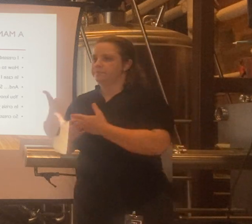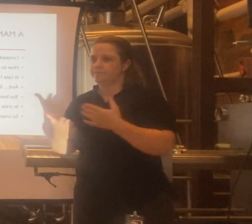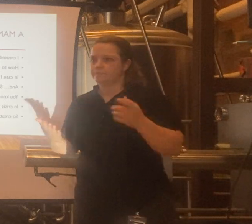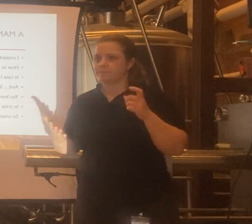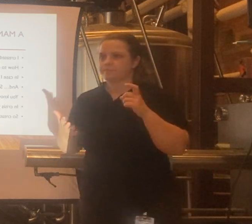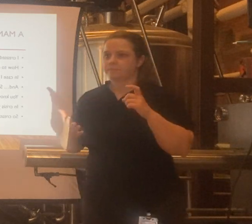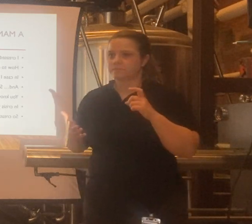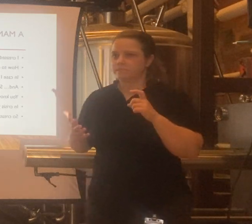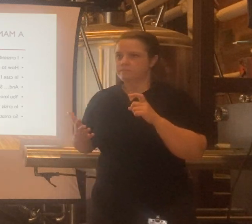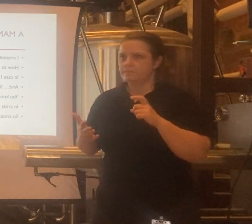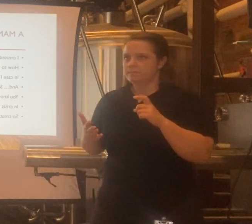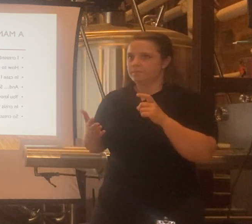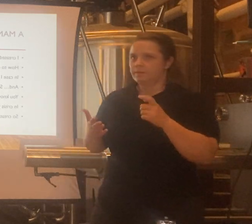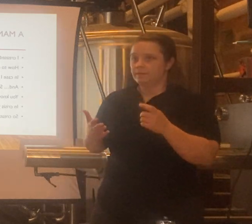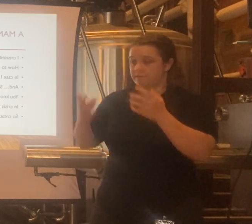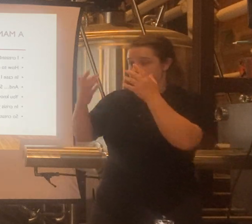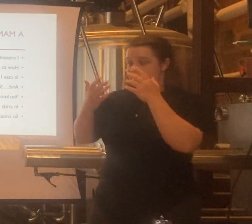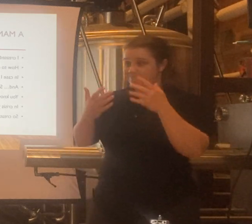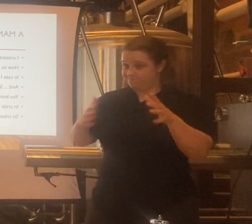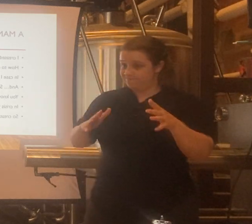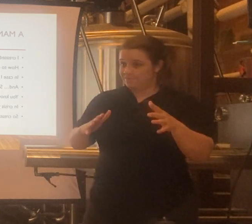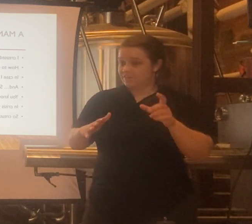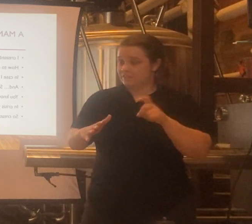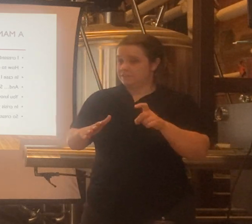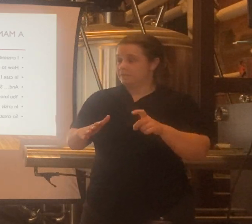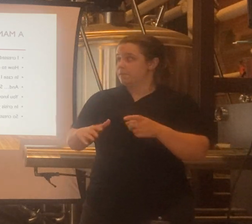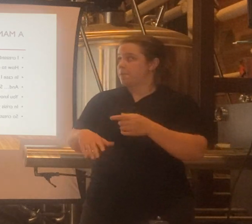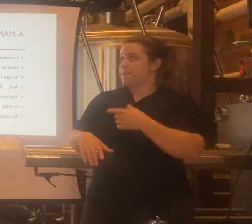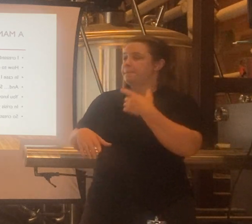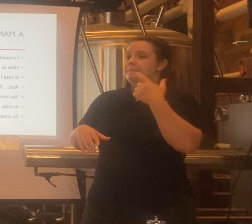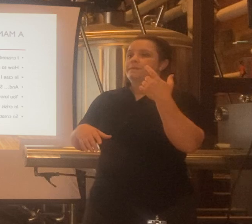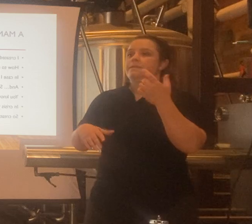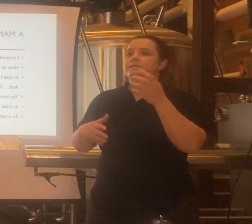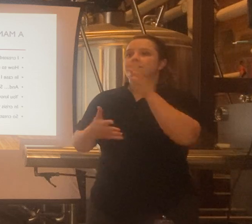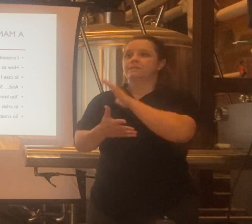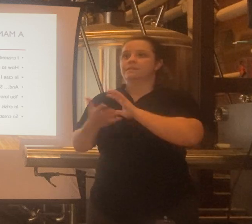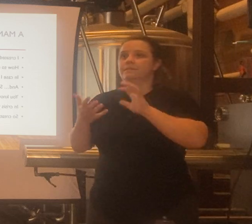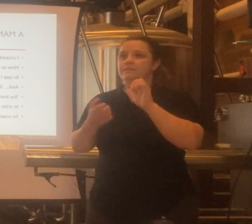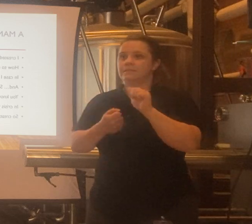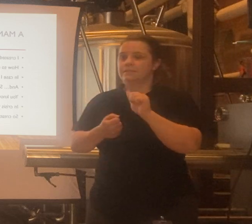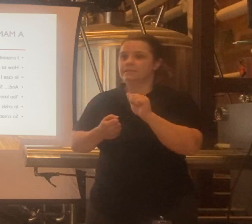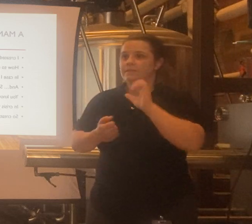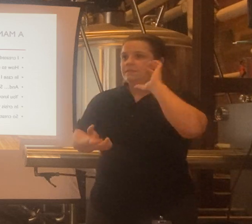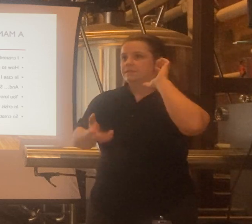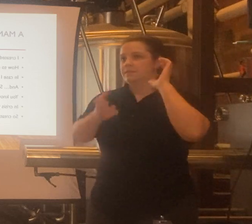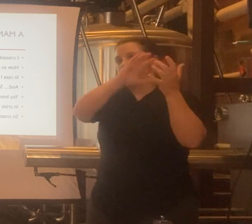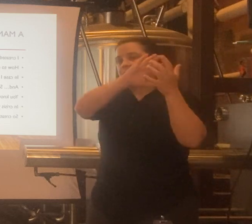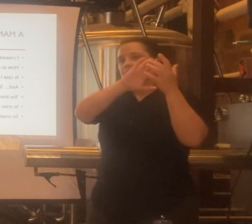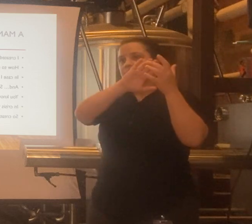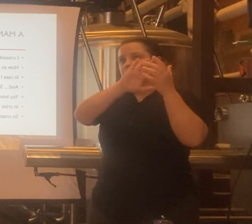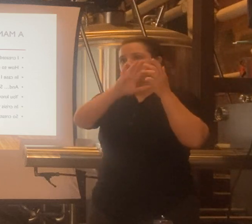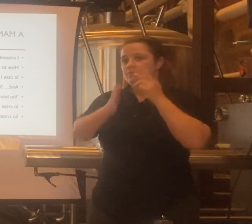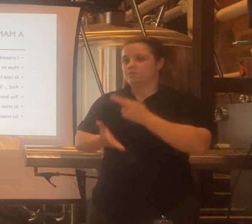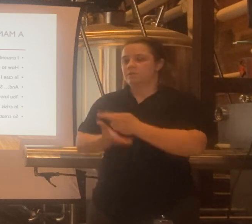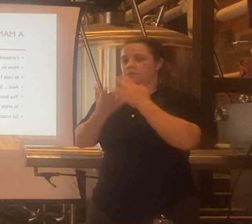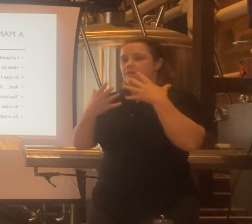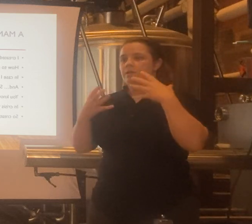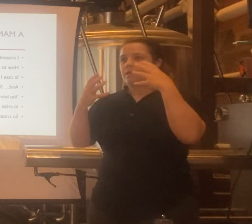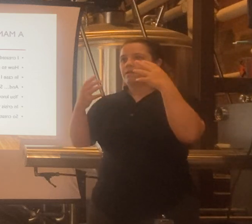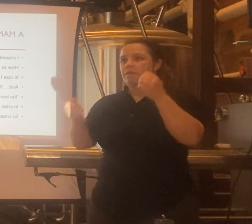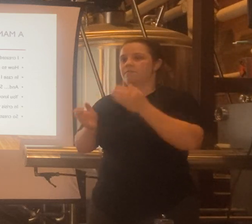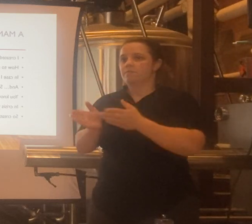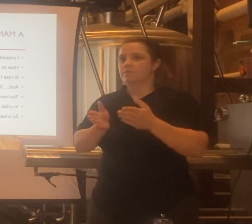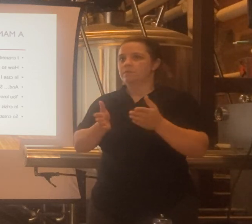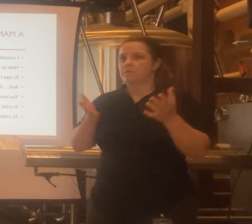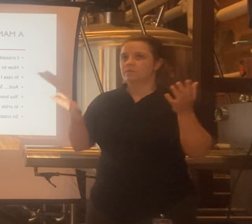recovery plan, as we call it. But what if I needed my daughter and we were traveling in our fancy little solar-powered